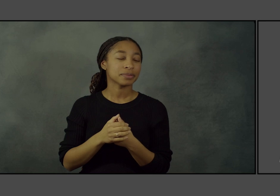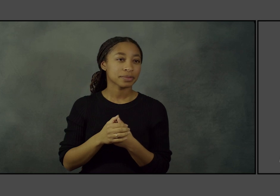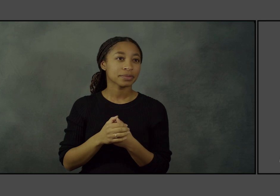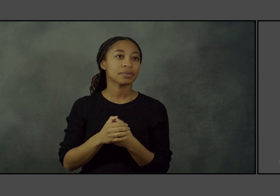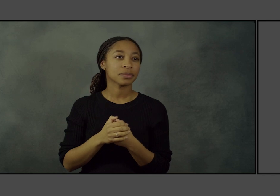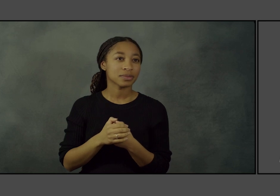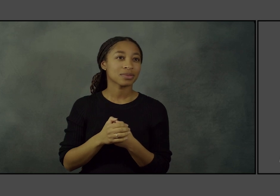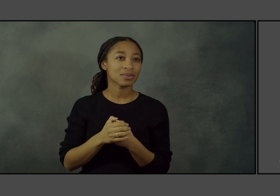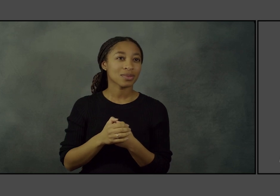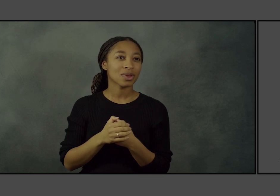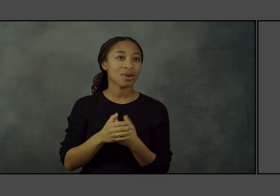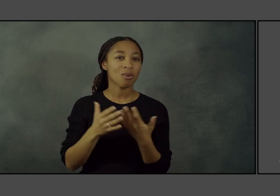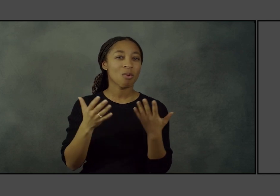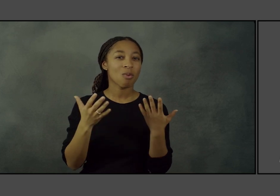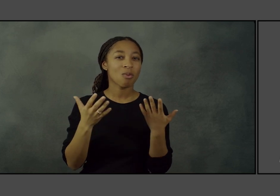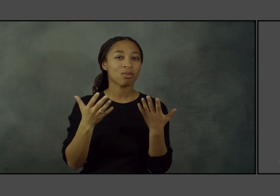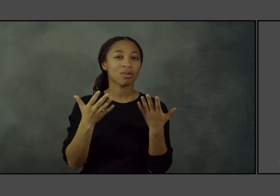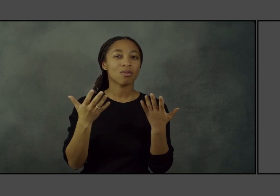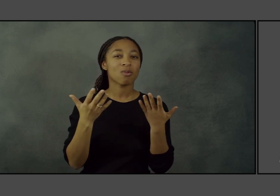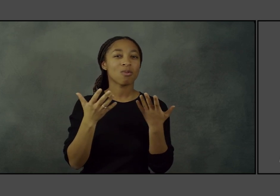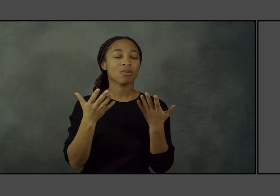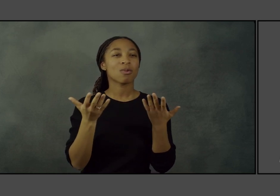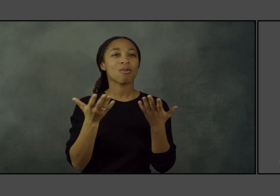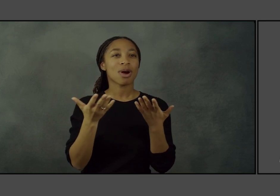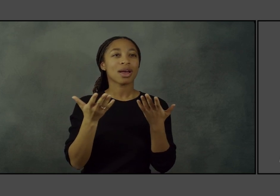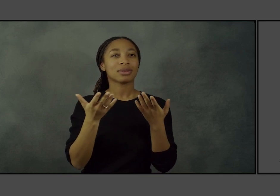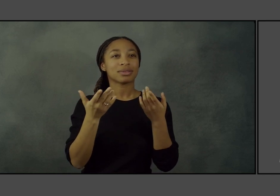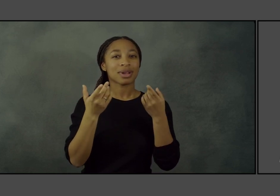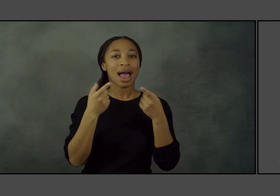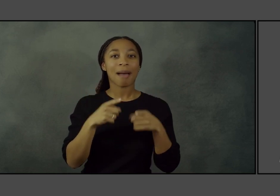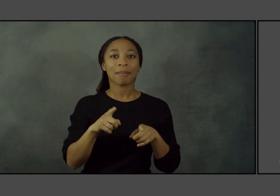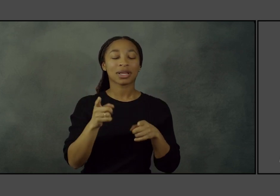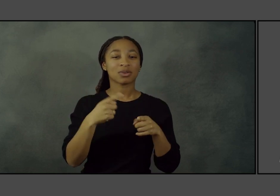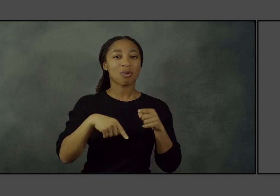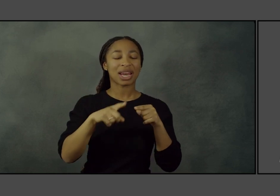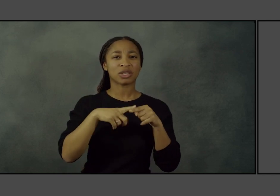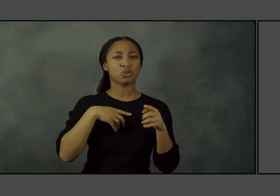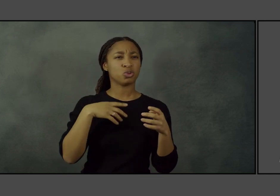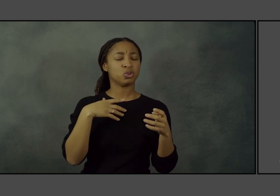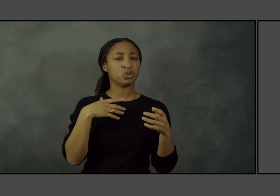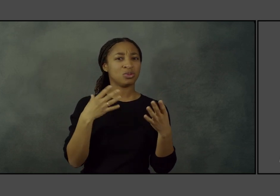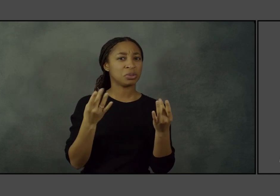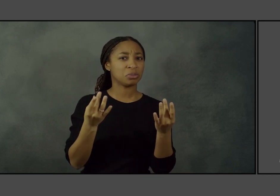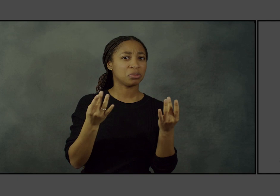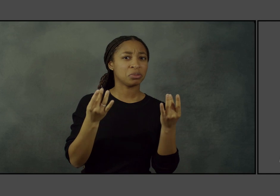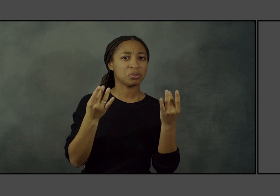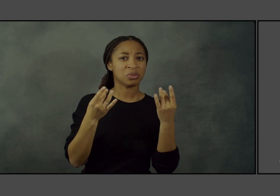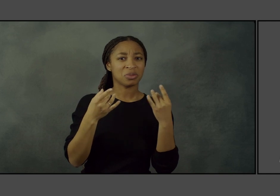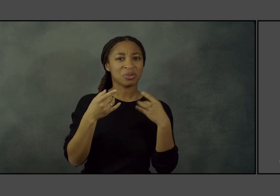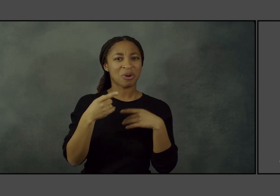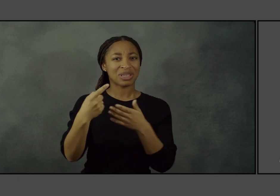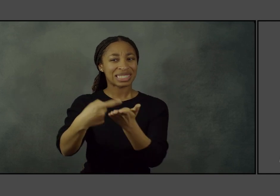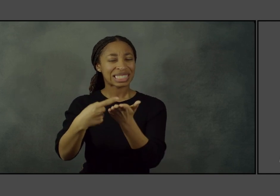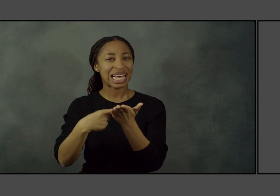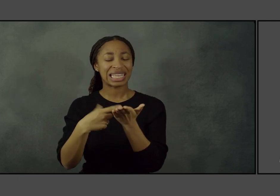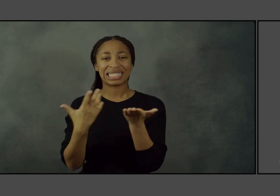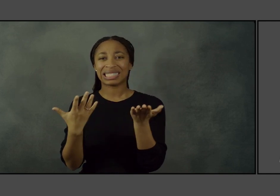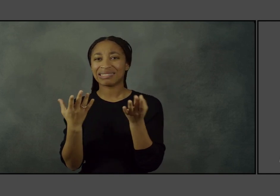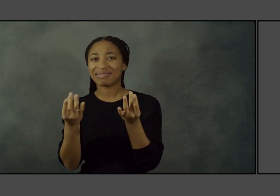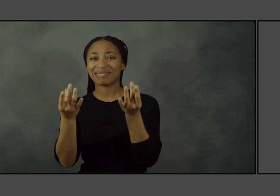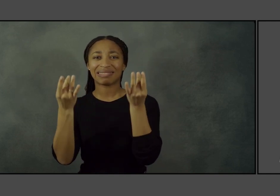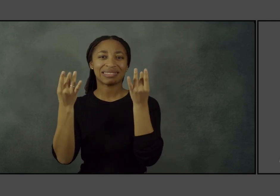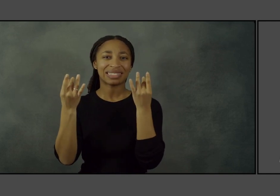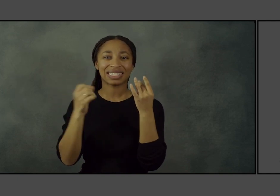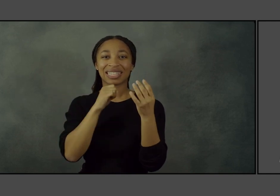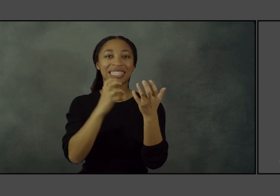it becomes contradictory, where there's something that doesn't quite fit the nice story that you're trying